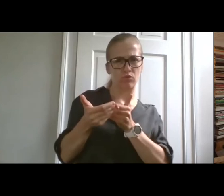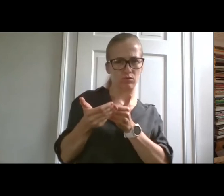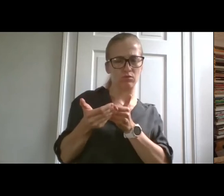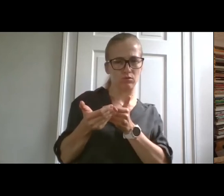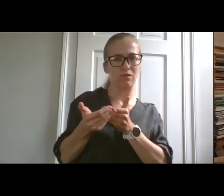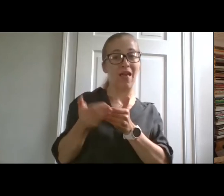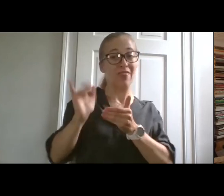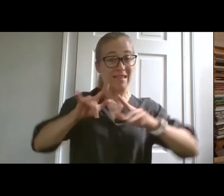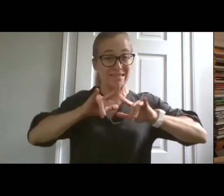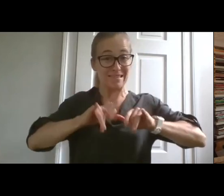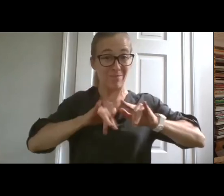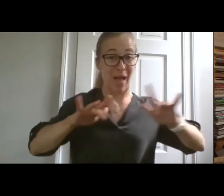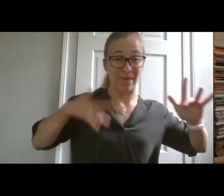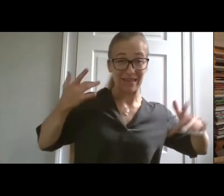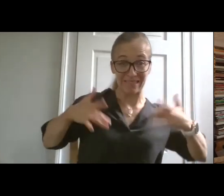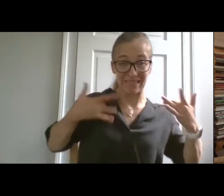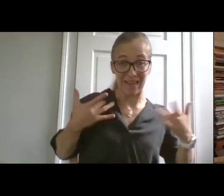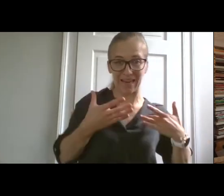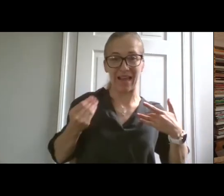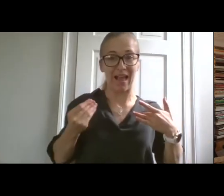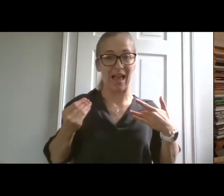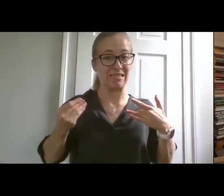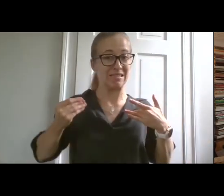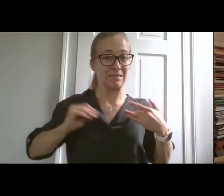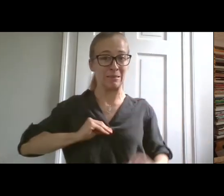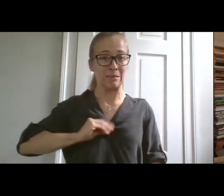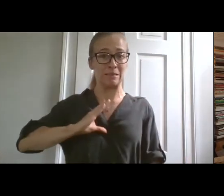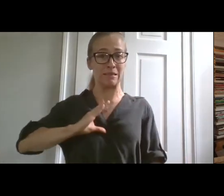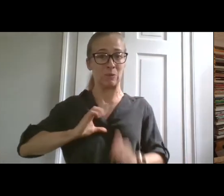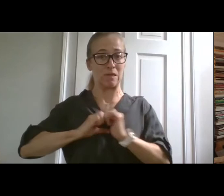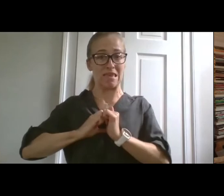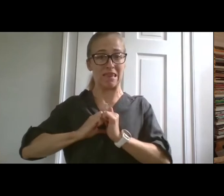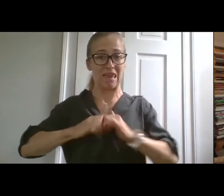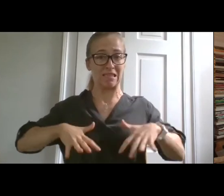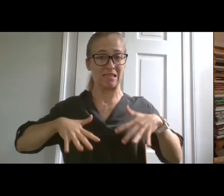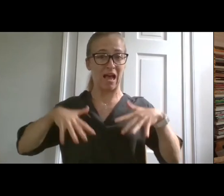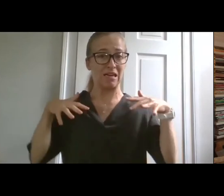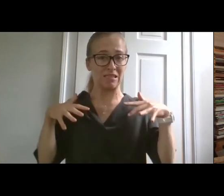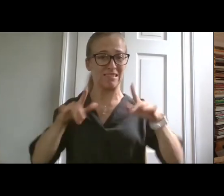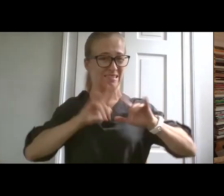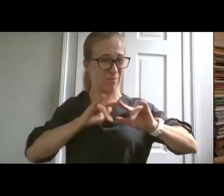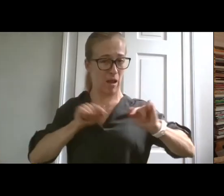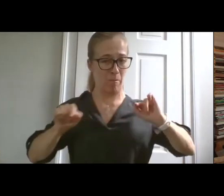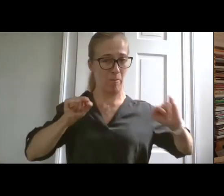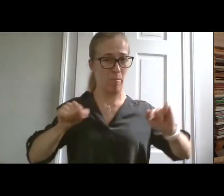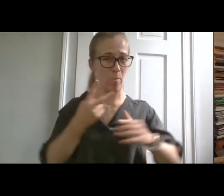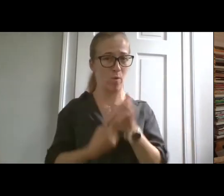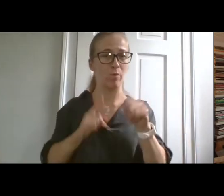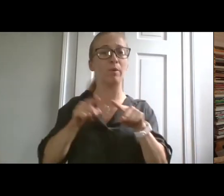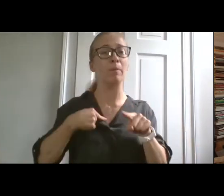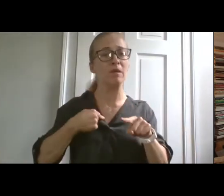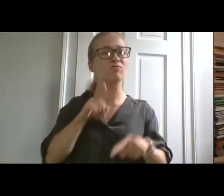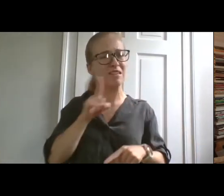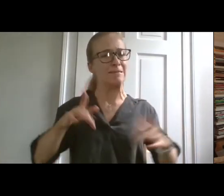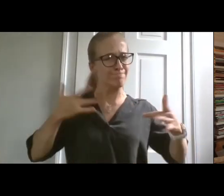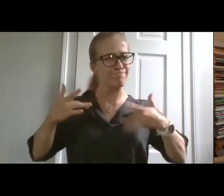simultaneously exciting and filling me with anxiety. But I'm really, really excited to share with